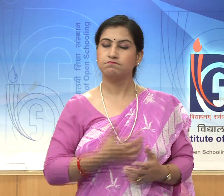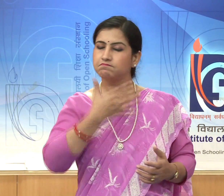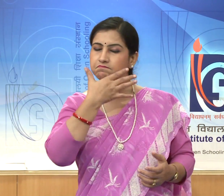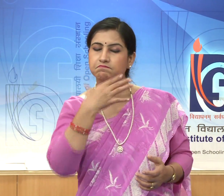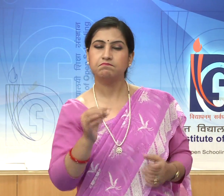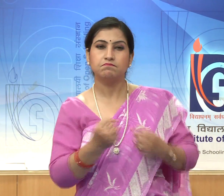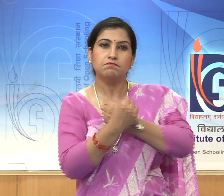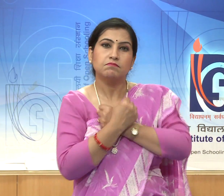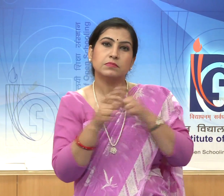romanticism